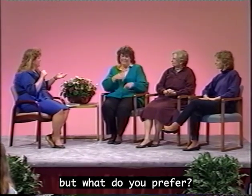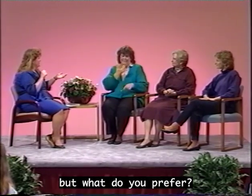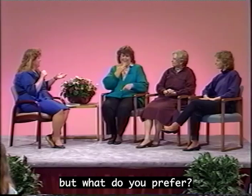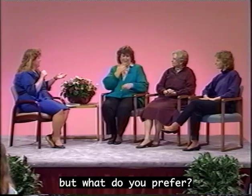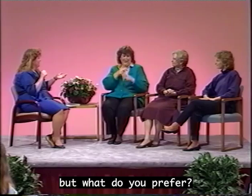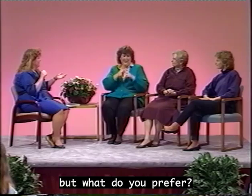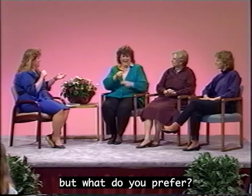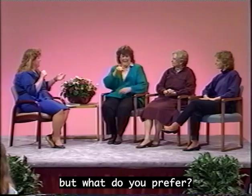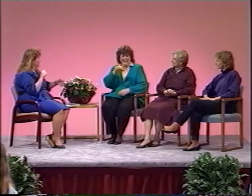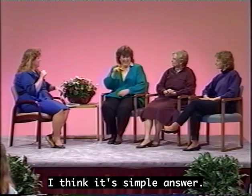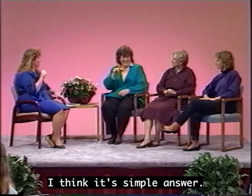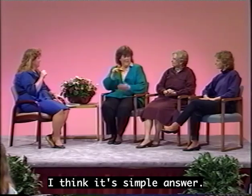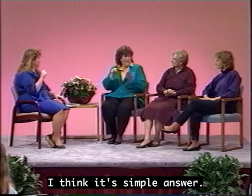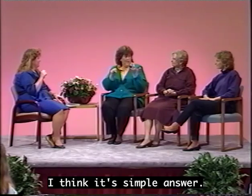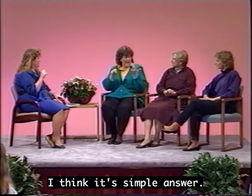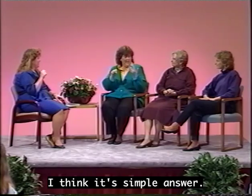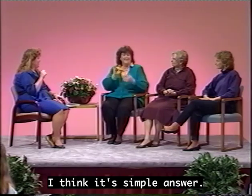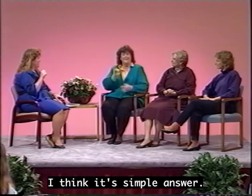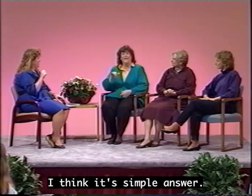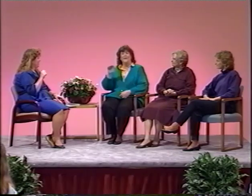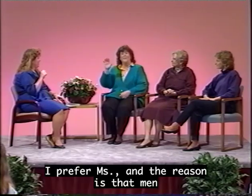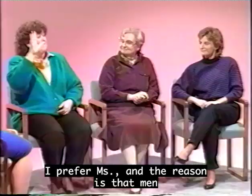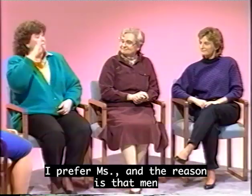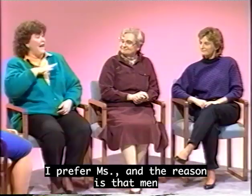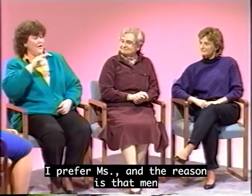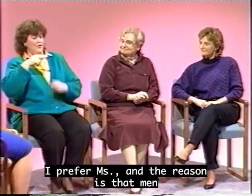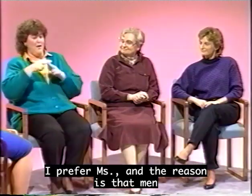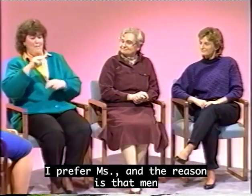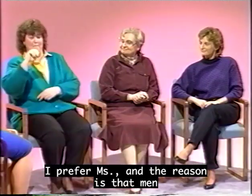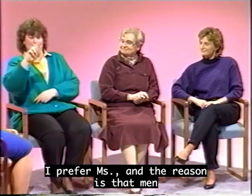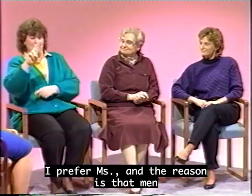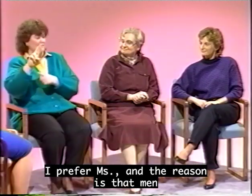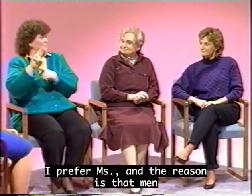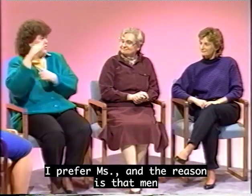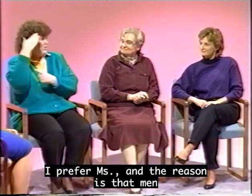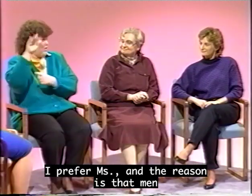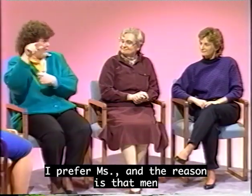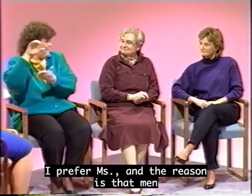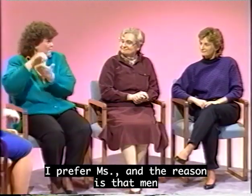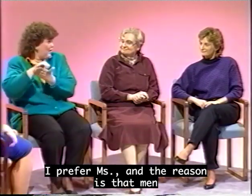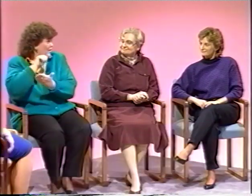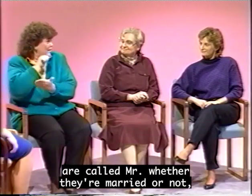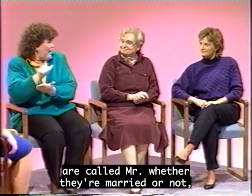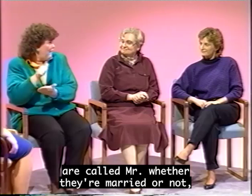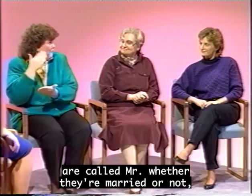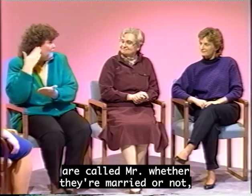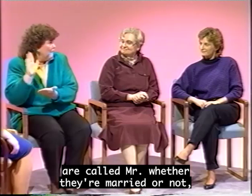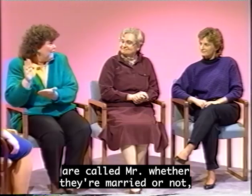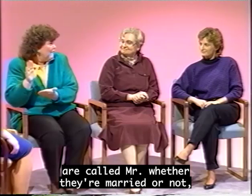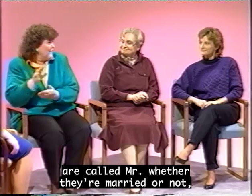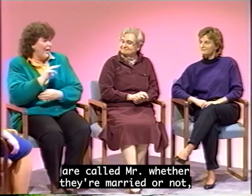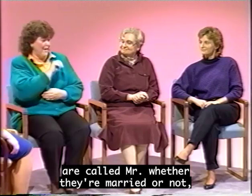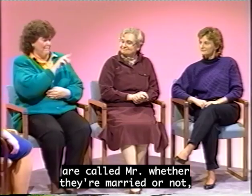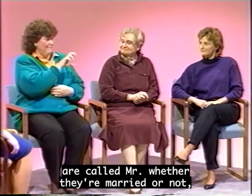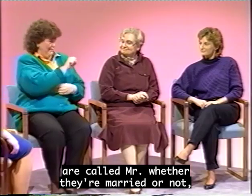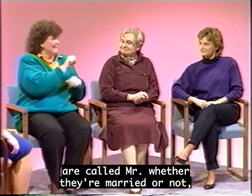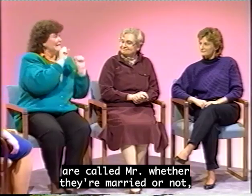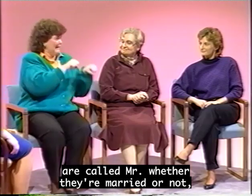think it's a simple answer. I prefer Ms. And the reason is that men are called Mr. whether they're married or